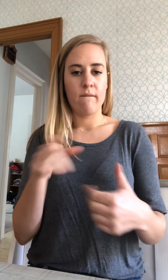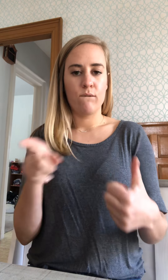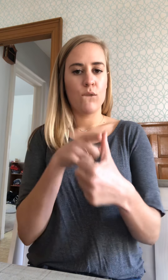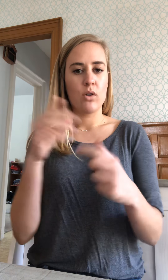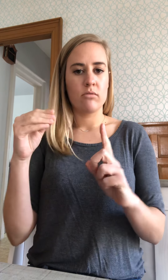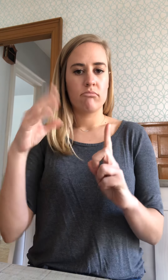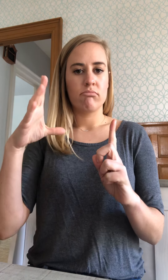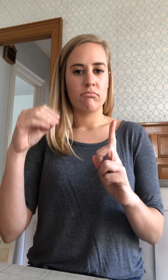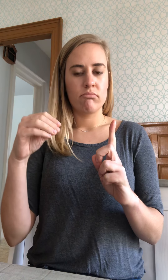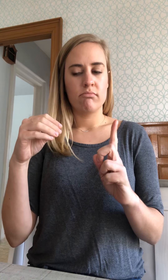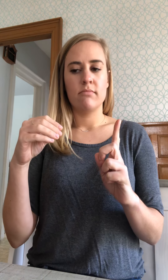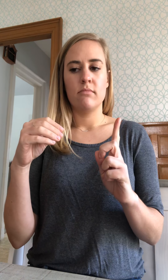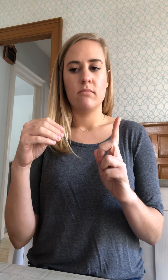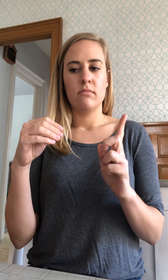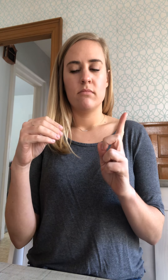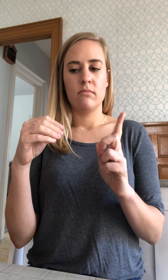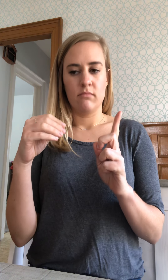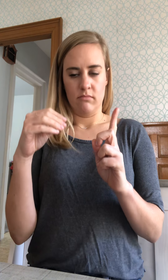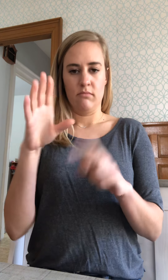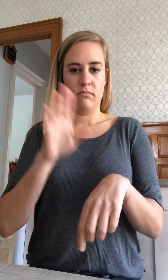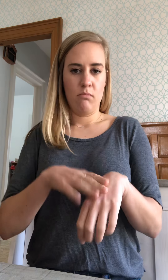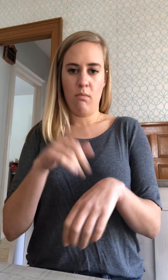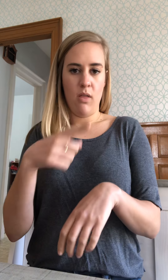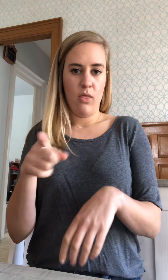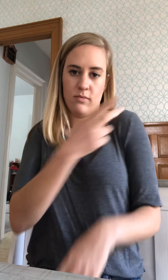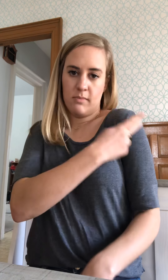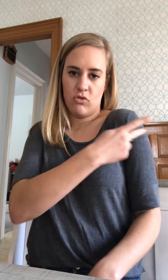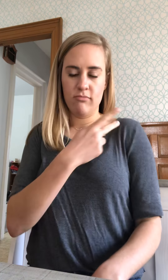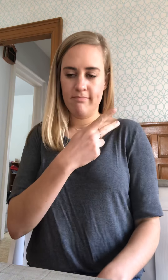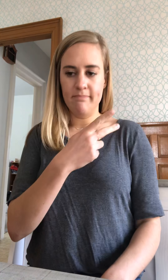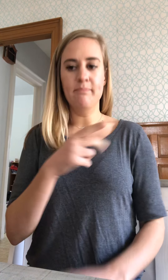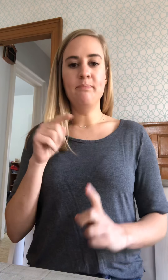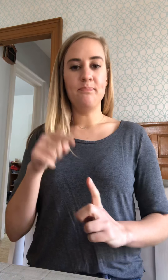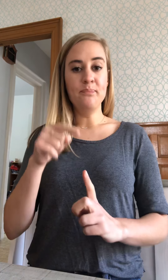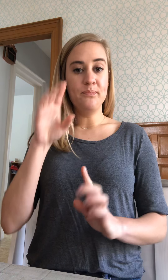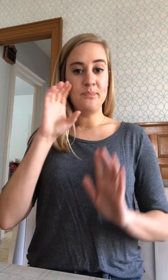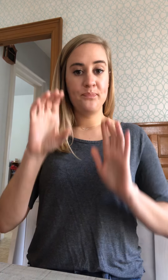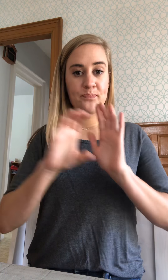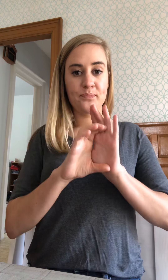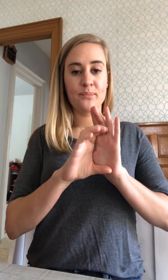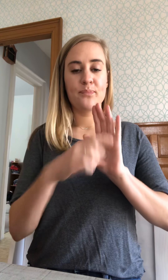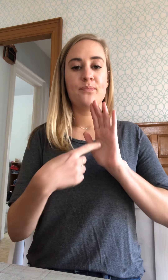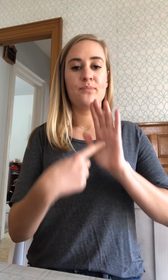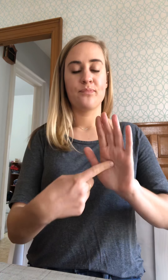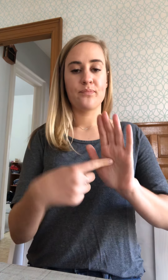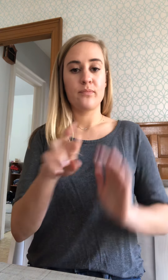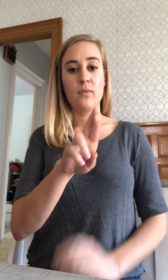that is taken on these patients. And this image illustrates a right